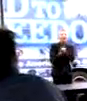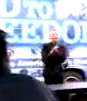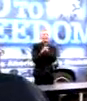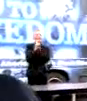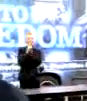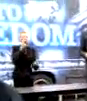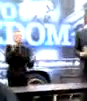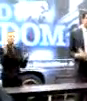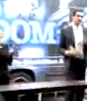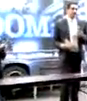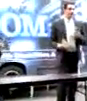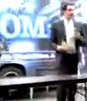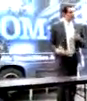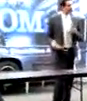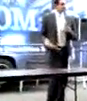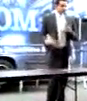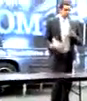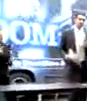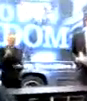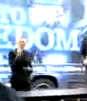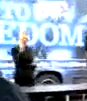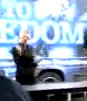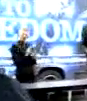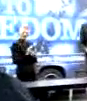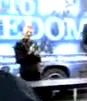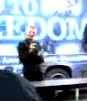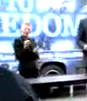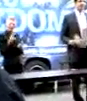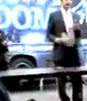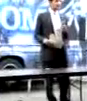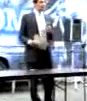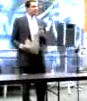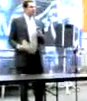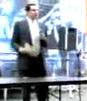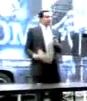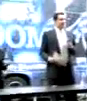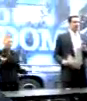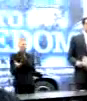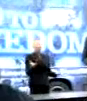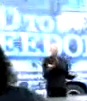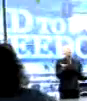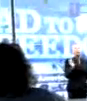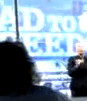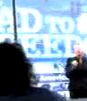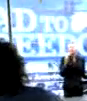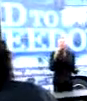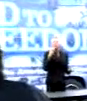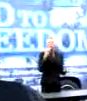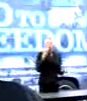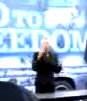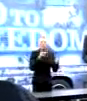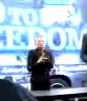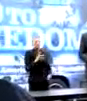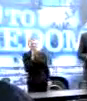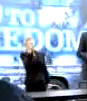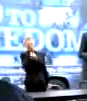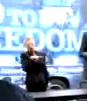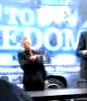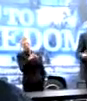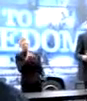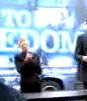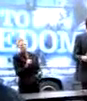lot people always ask what is a perceived impairment what's those are a lot of situations we can think of where the employer the individual doesn't know what the person disabilities